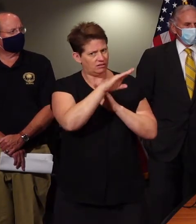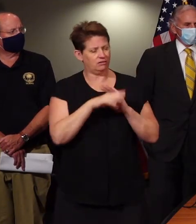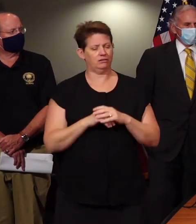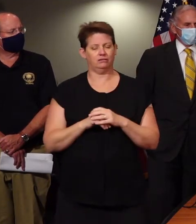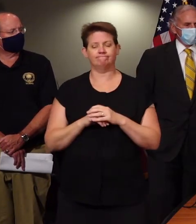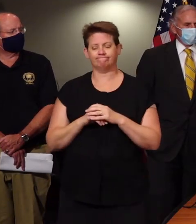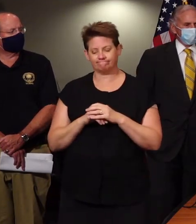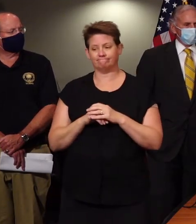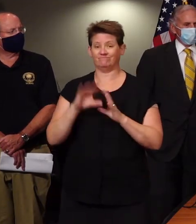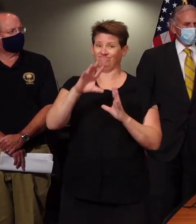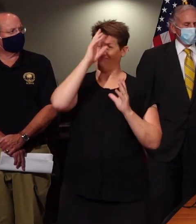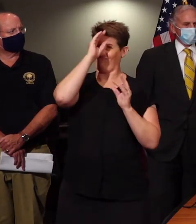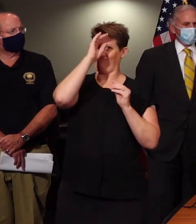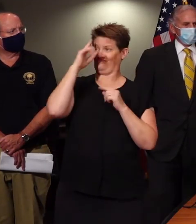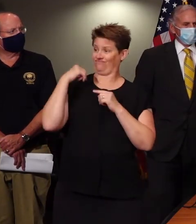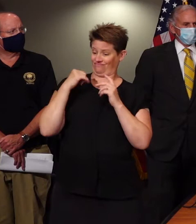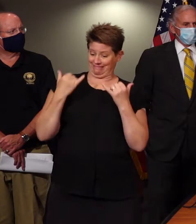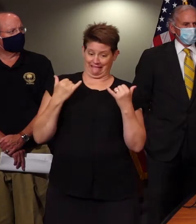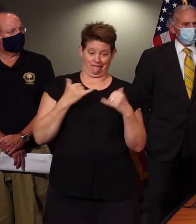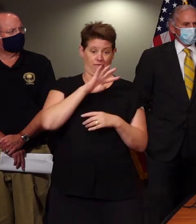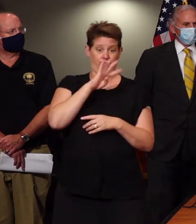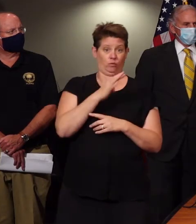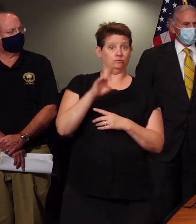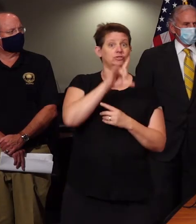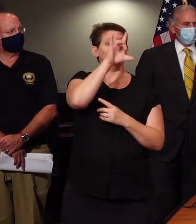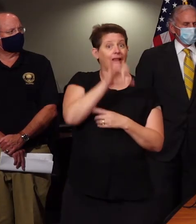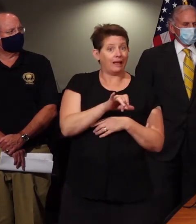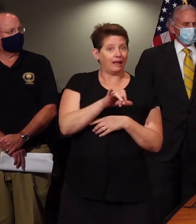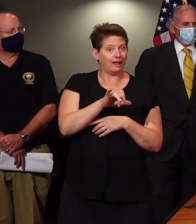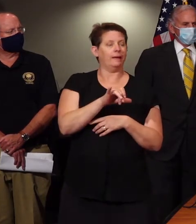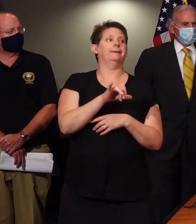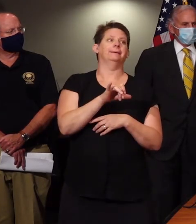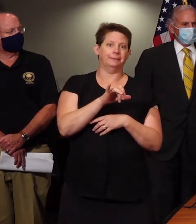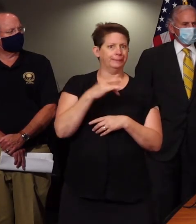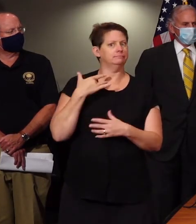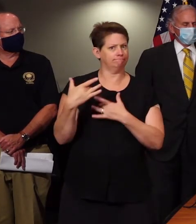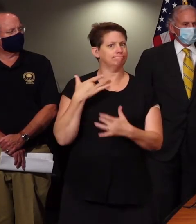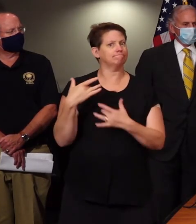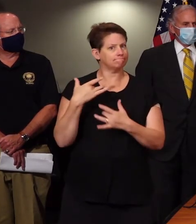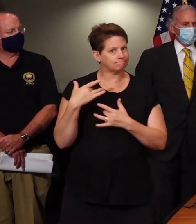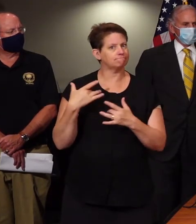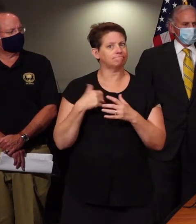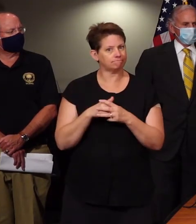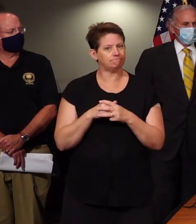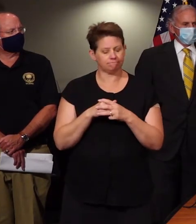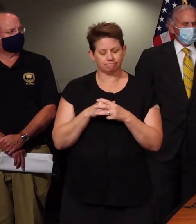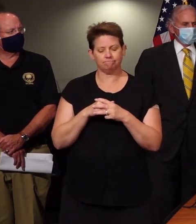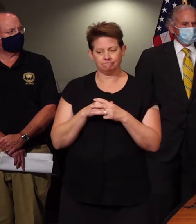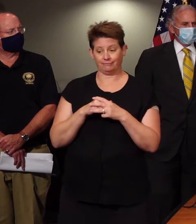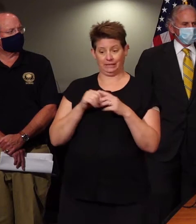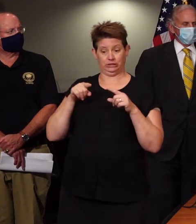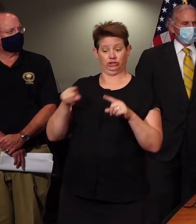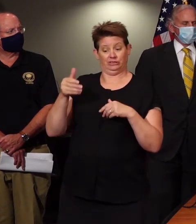into the 4th of July weekend, this is of particular concern. If we're not careful about how we move about